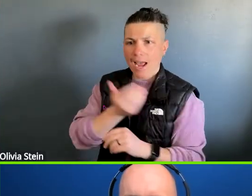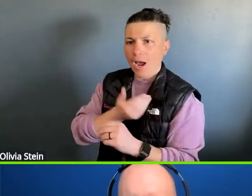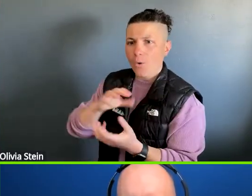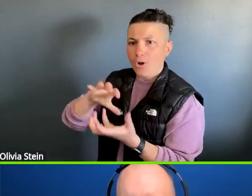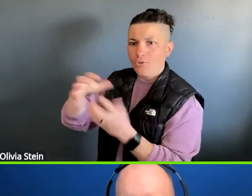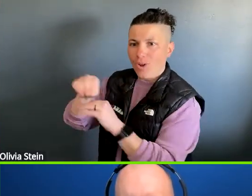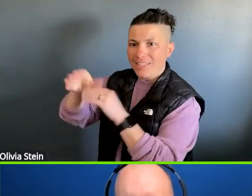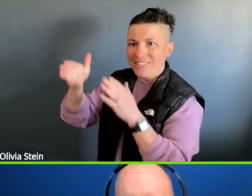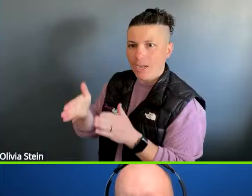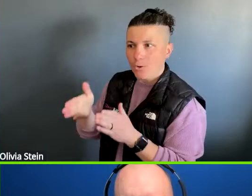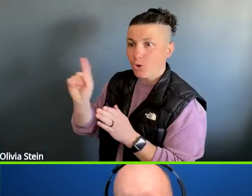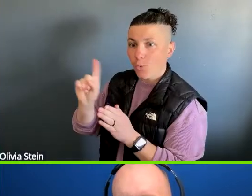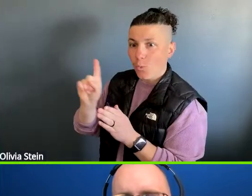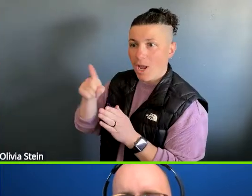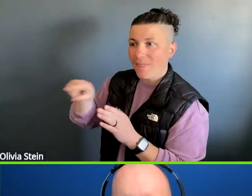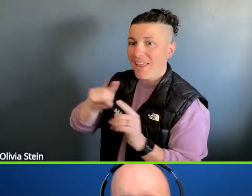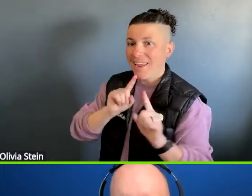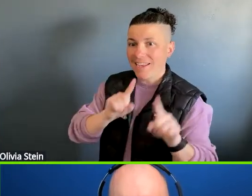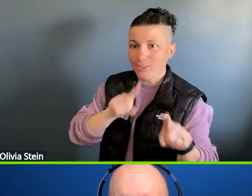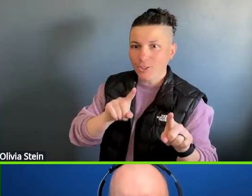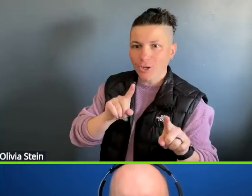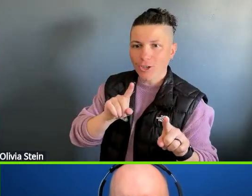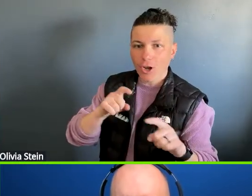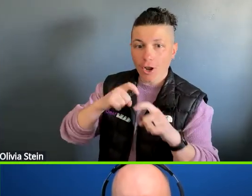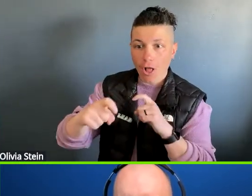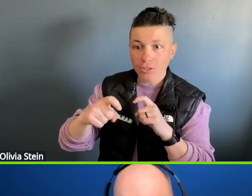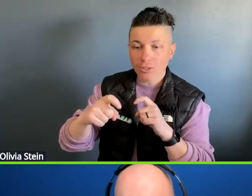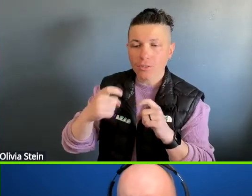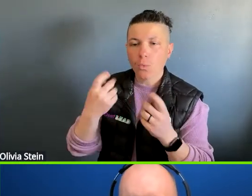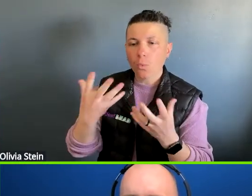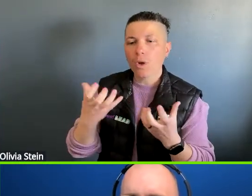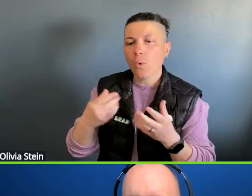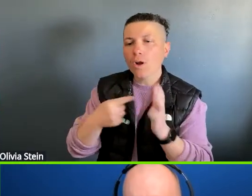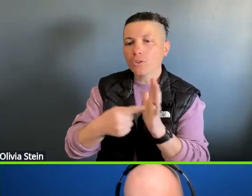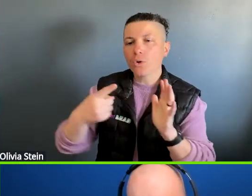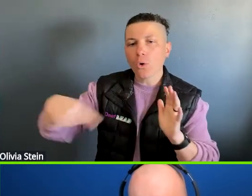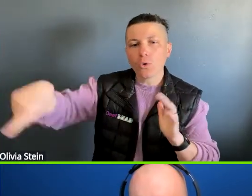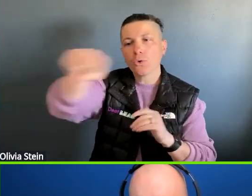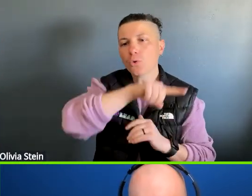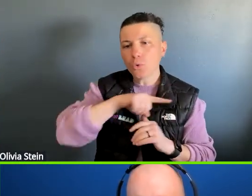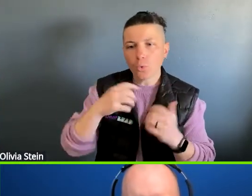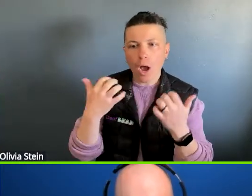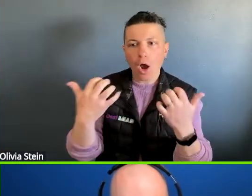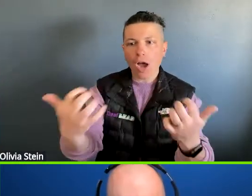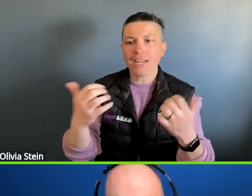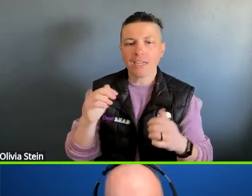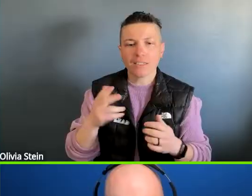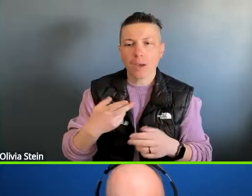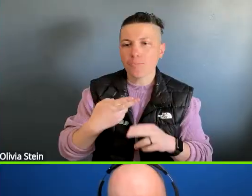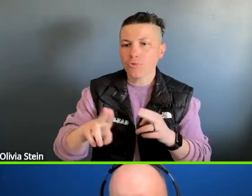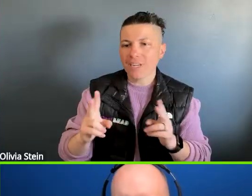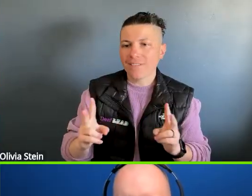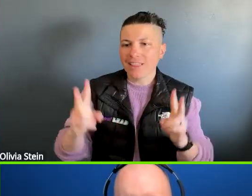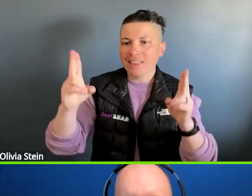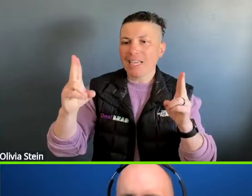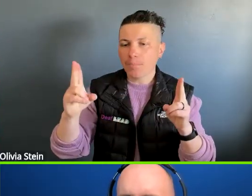the ability to, we wanted to take the opportunity to see how the end user would be able to reach out to us. So we'll have